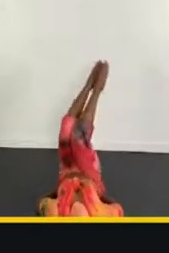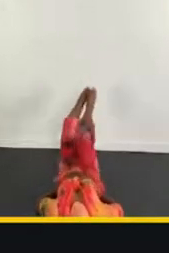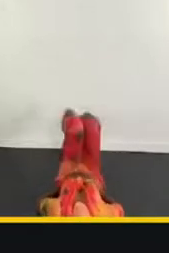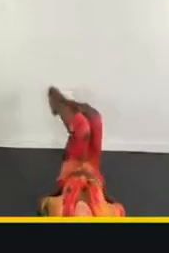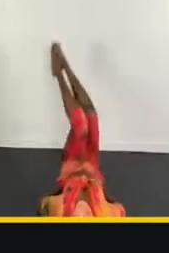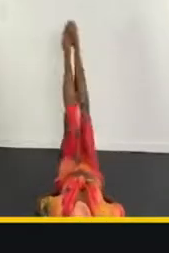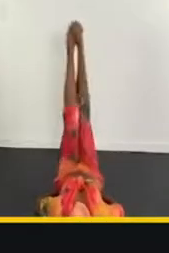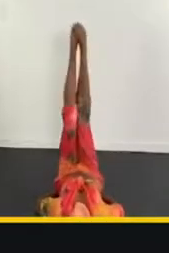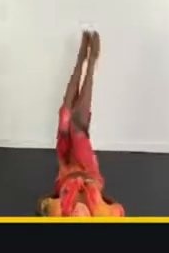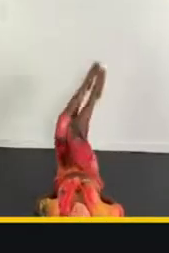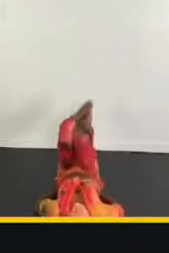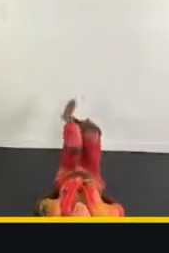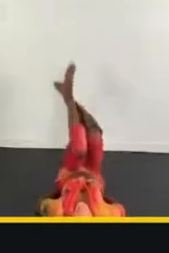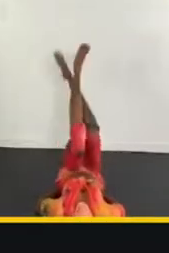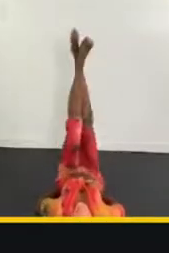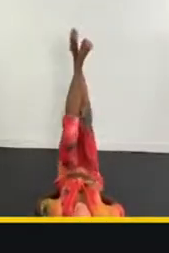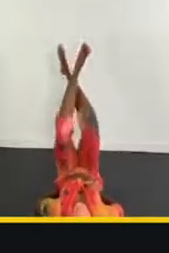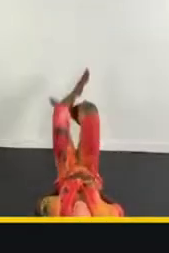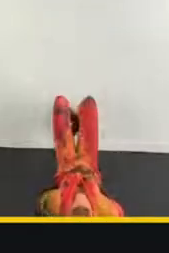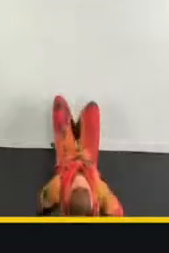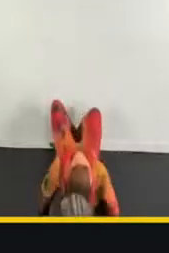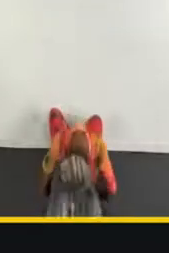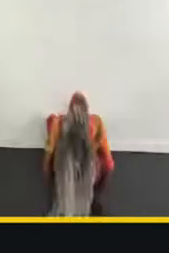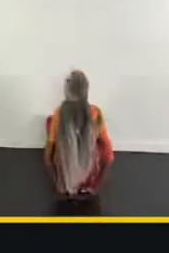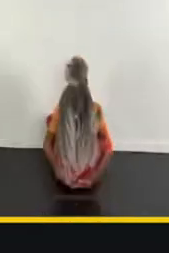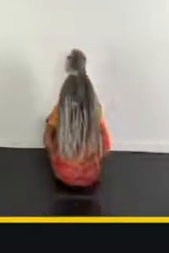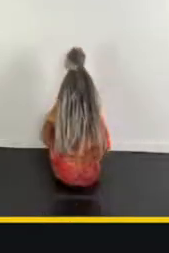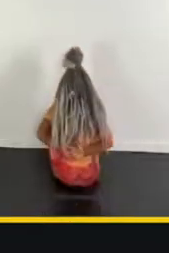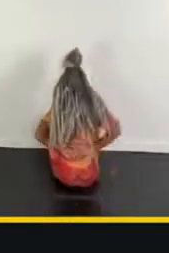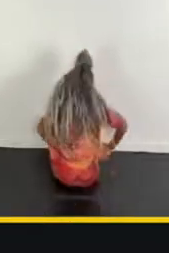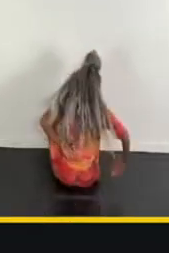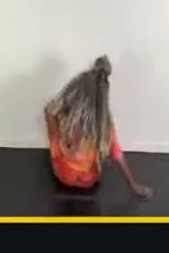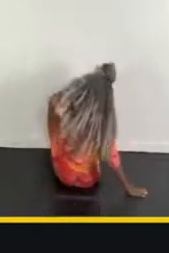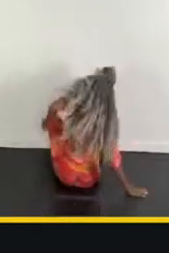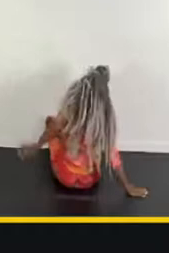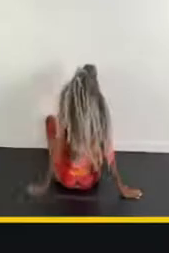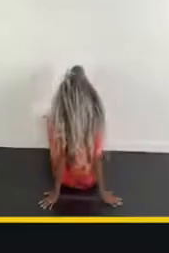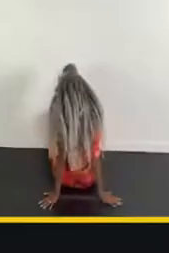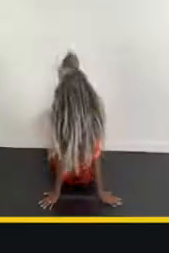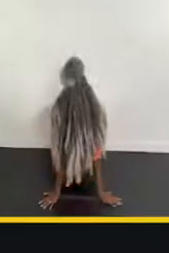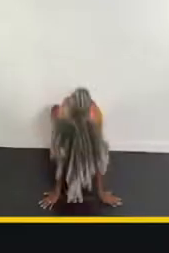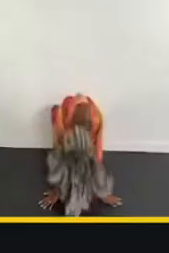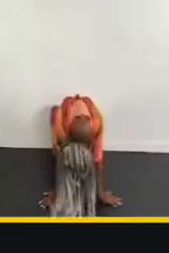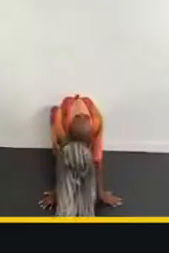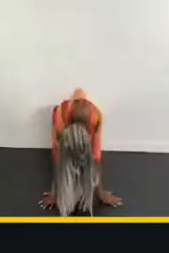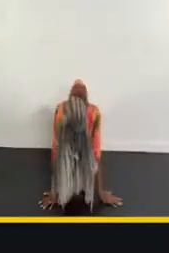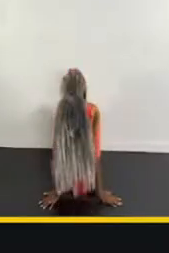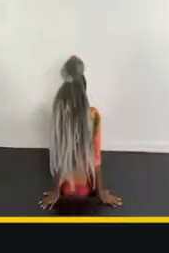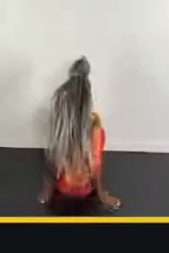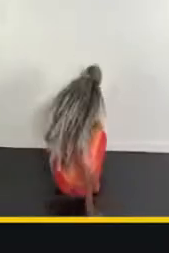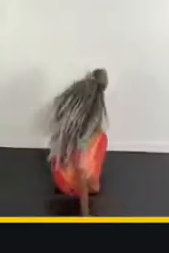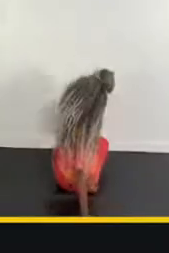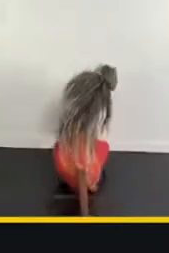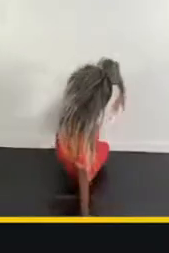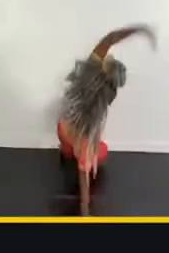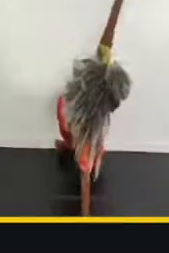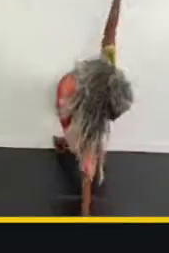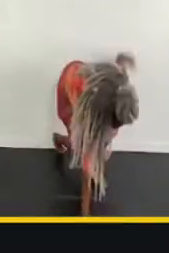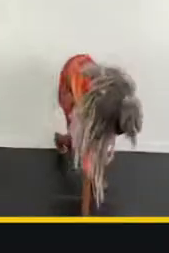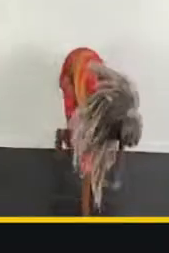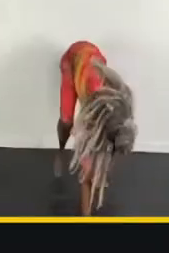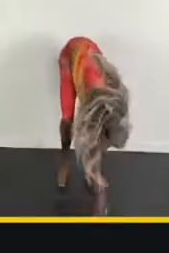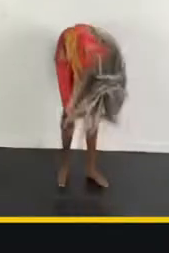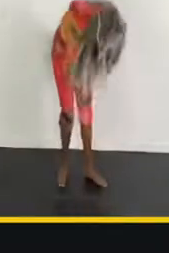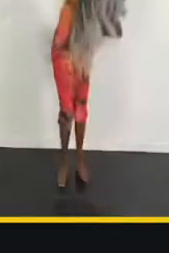wrist bound behind my back. They hoisted my body to a strong tree that held my weight and cinched a